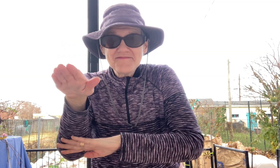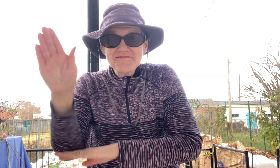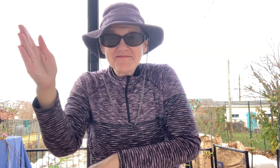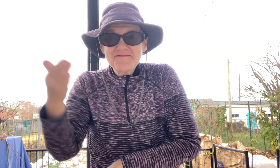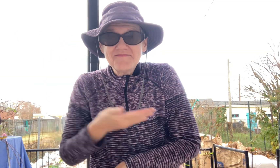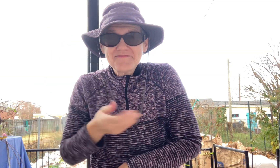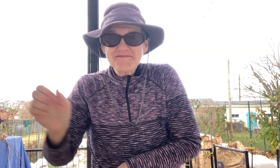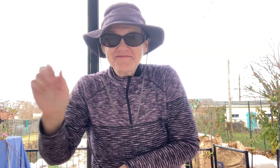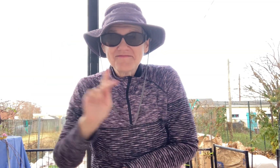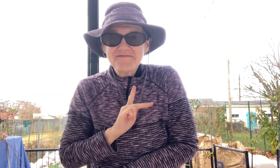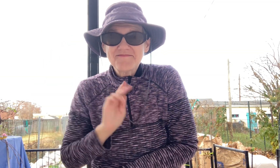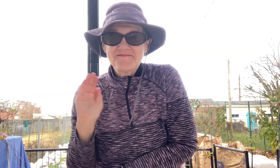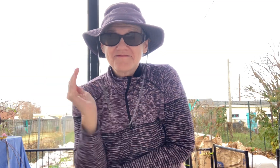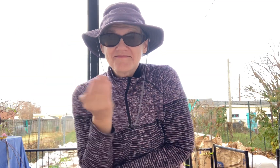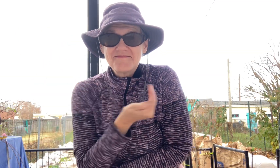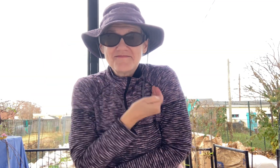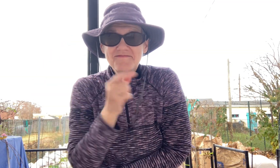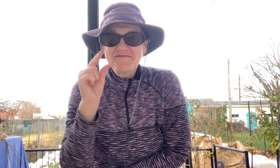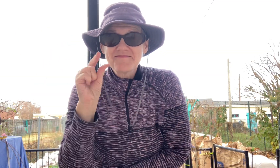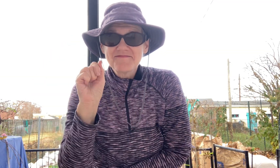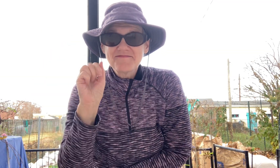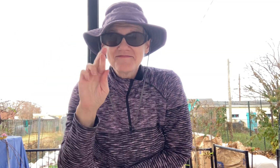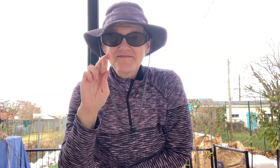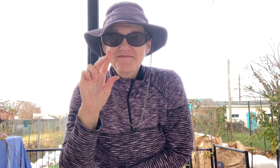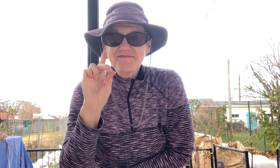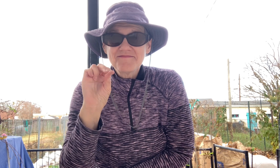afternoon. Welcome back to our garden.